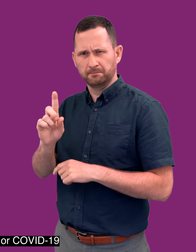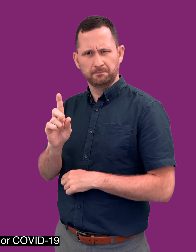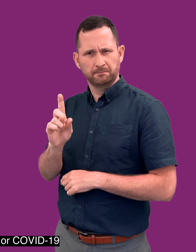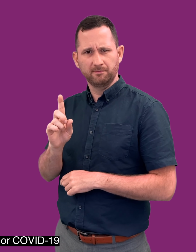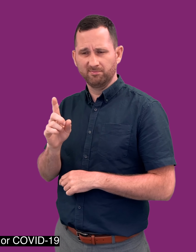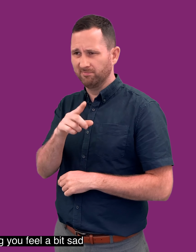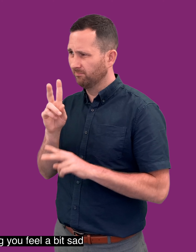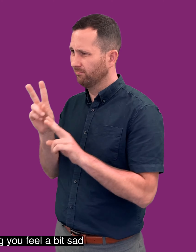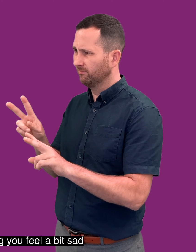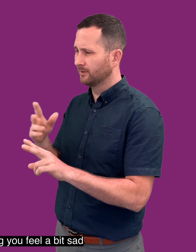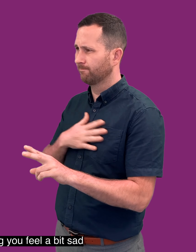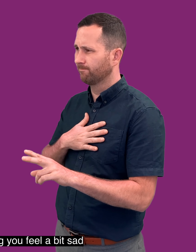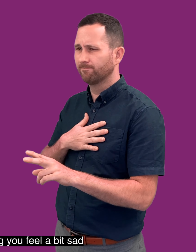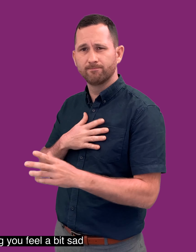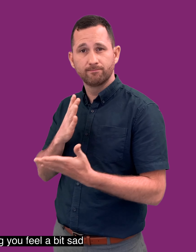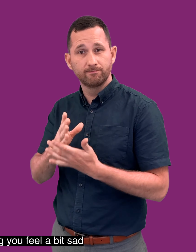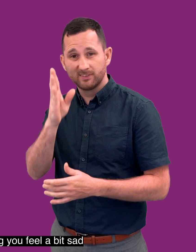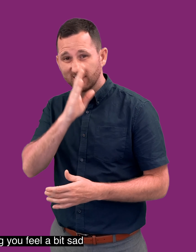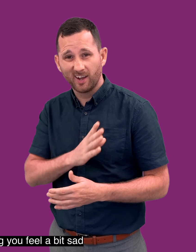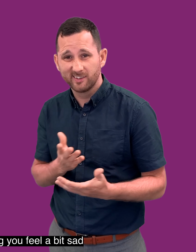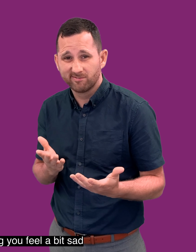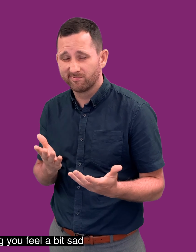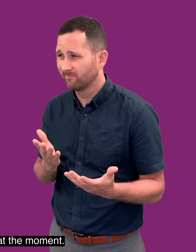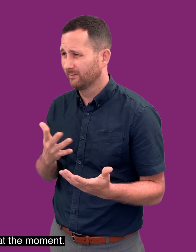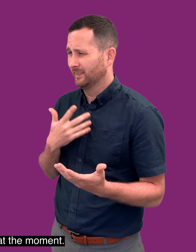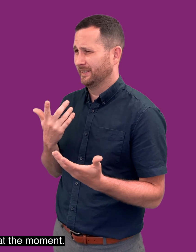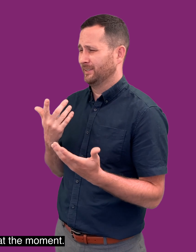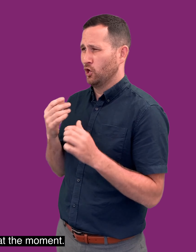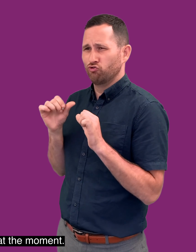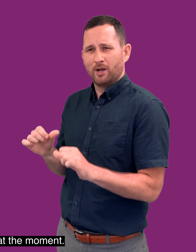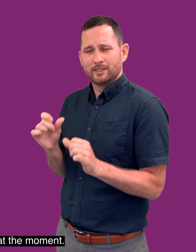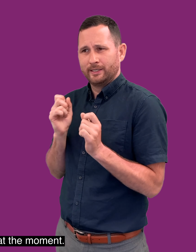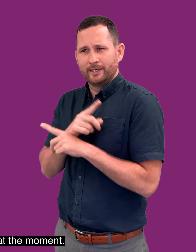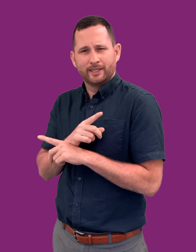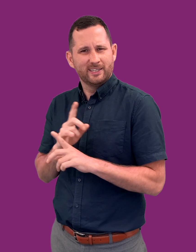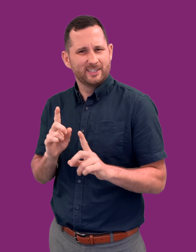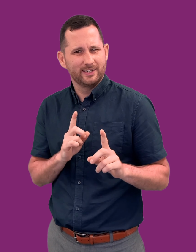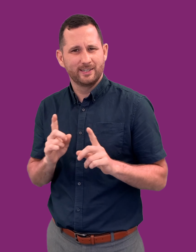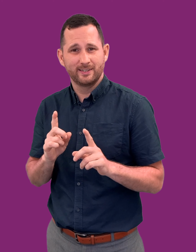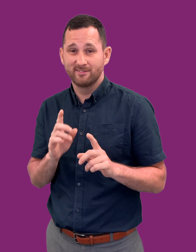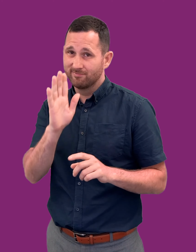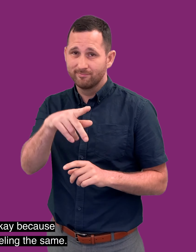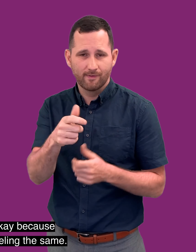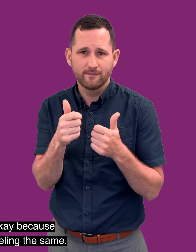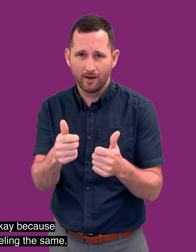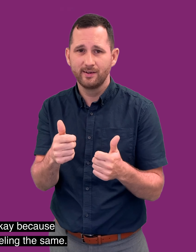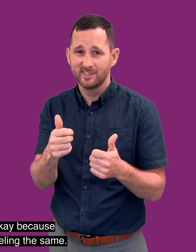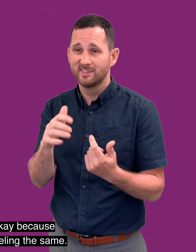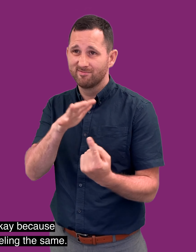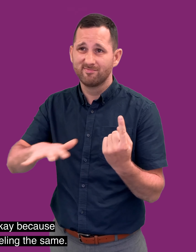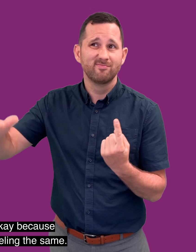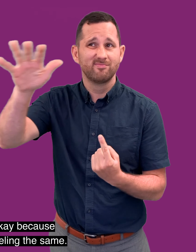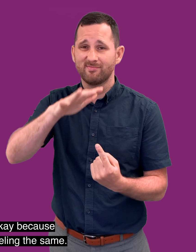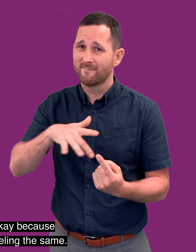is probably making you feel a bit sad and different at the moment. But that's okay, because everyone is